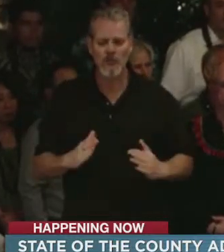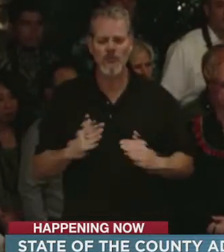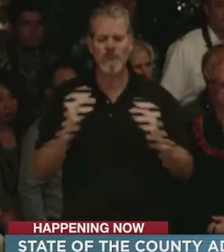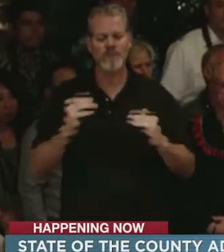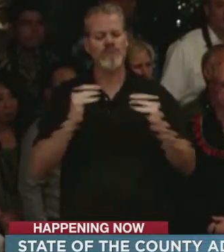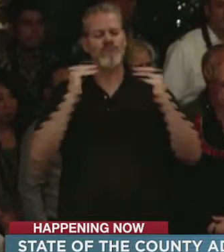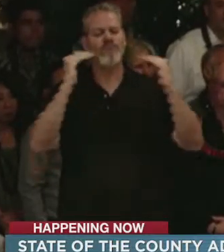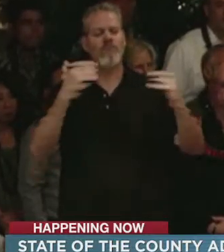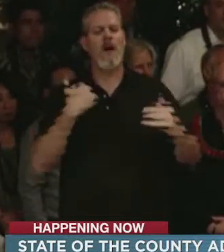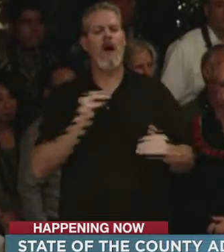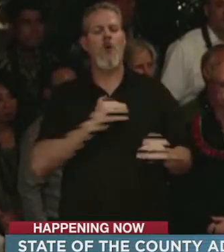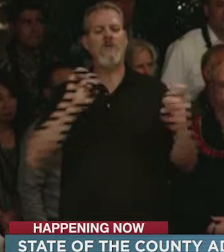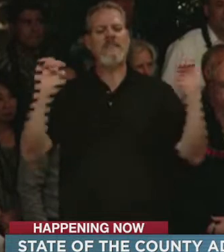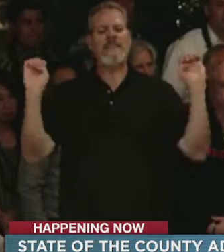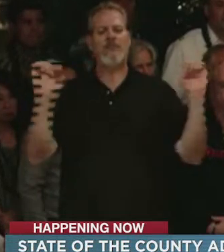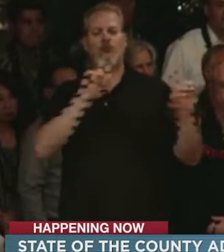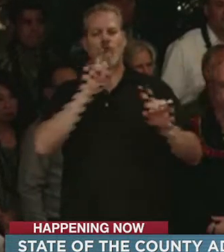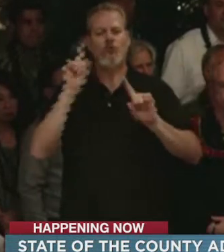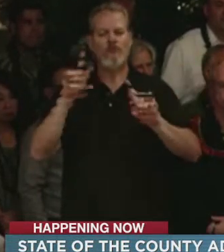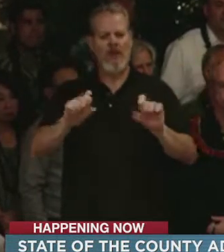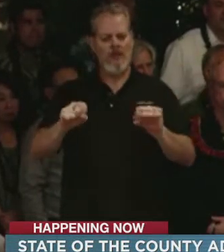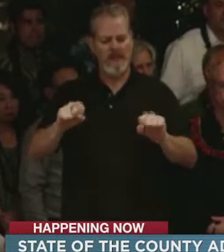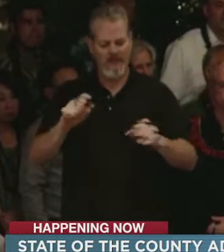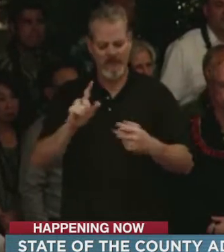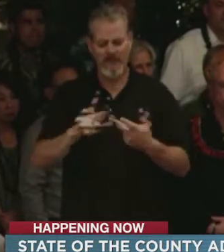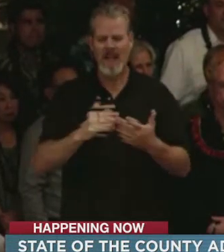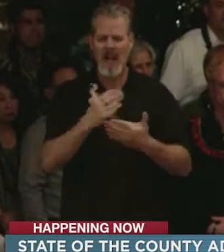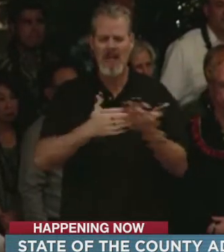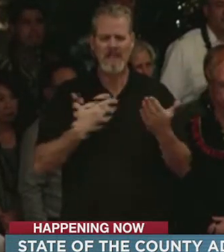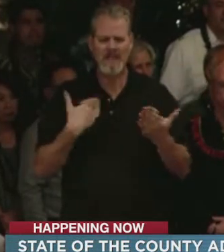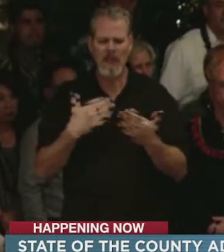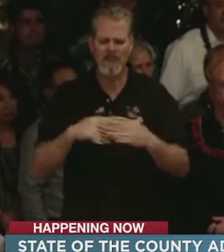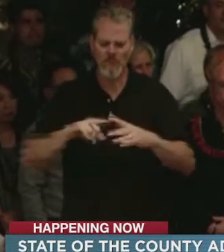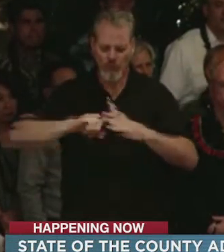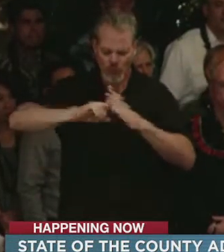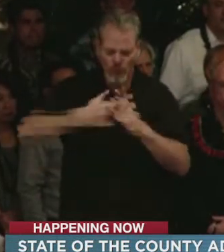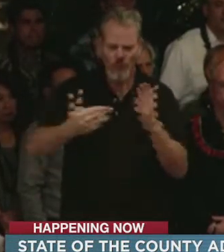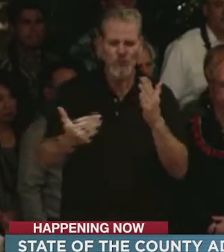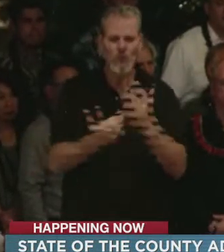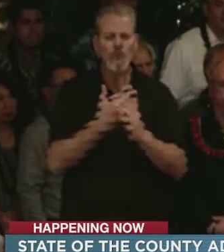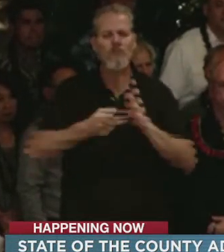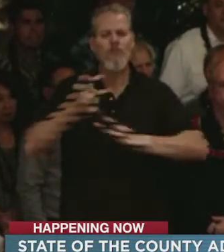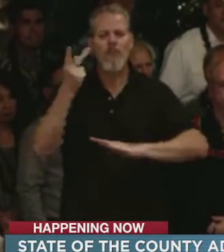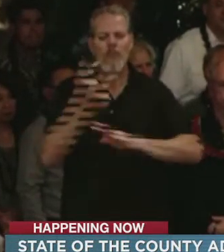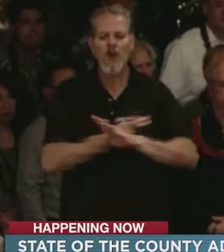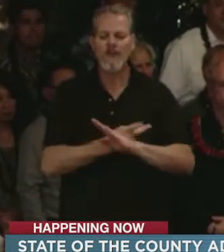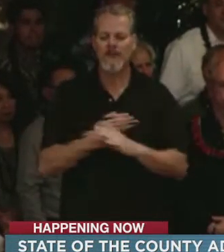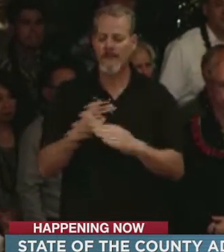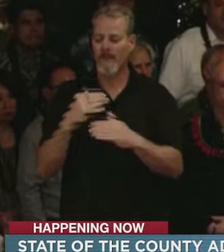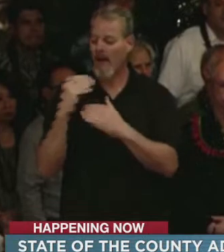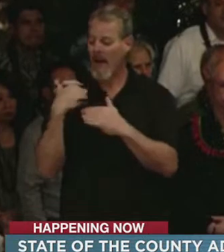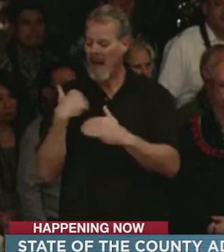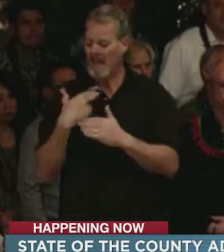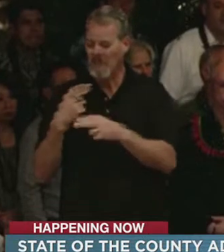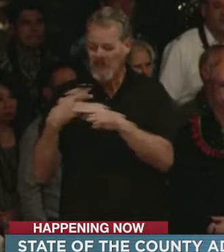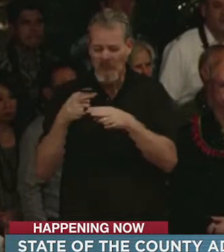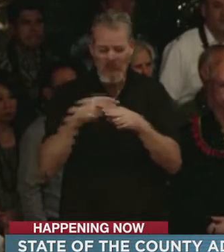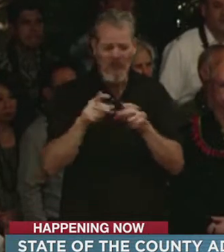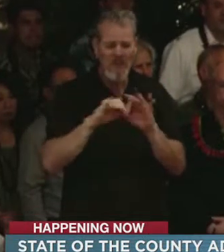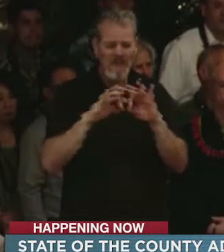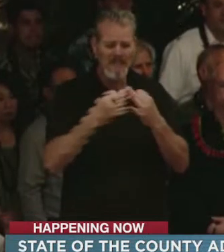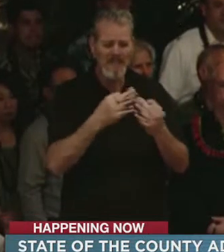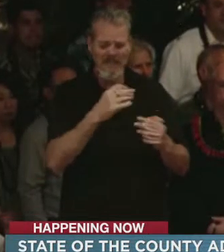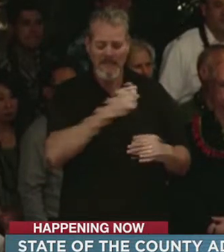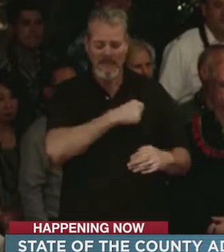response capabilities, breaking ground on shovel-ready projects, mitigating staffing shortages, dealing with disasters in